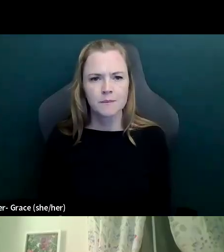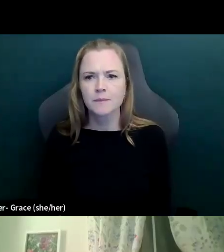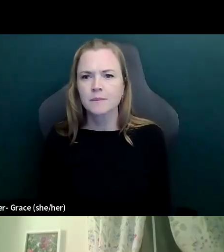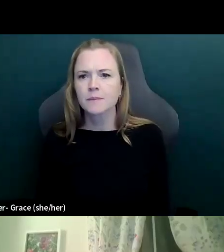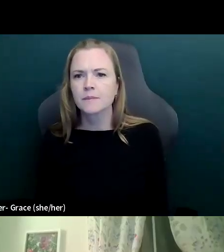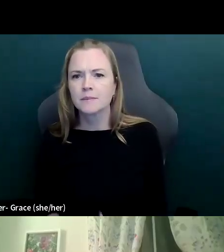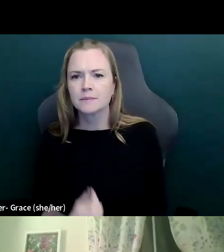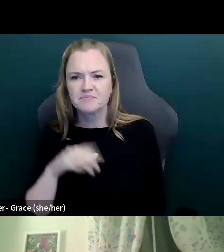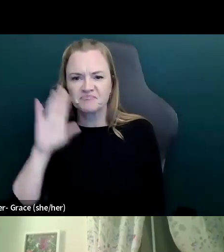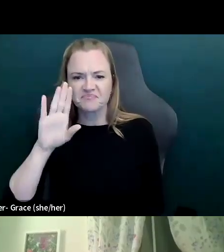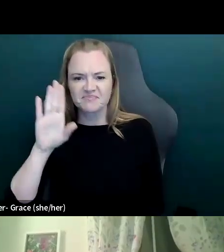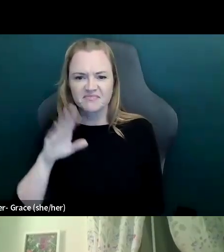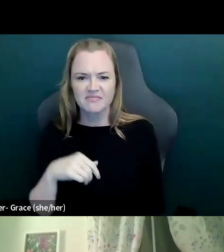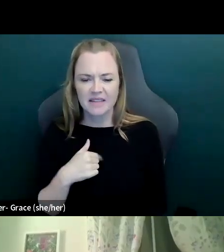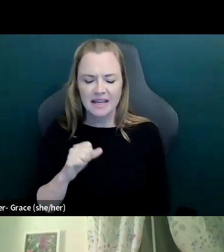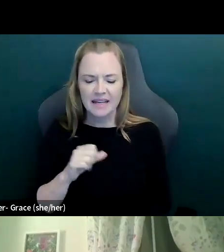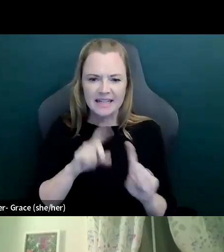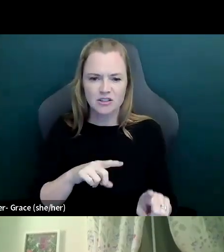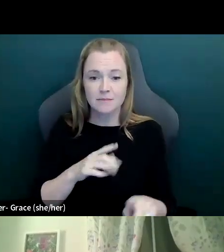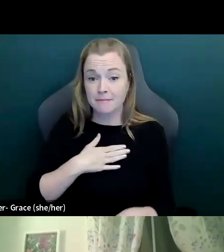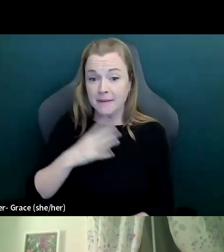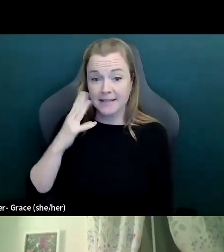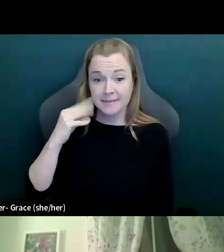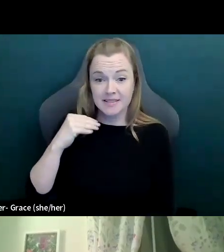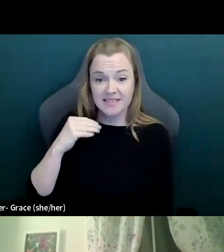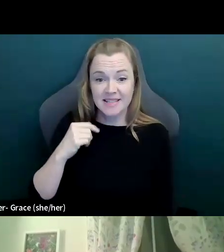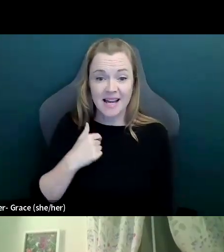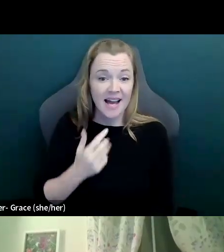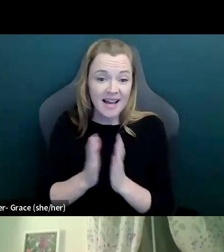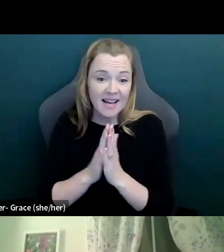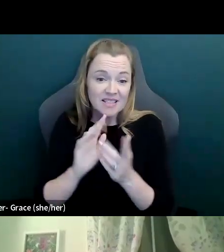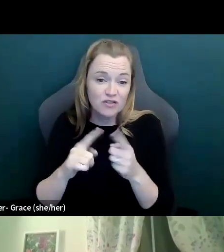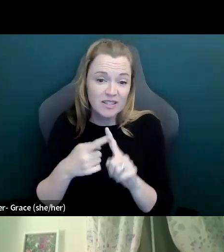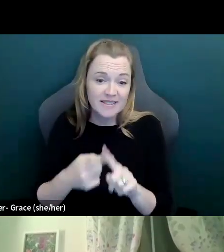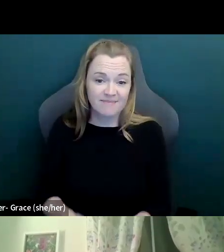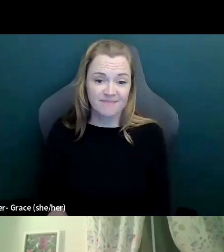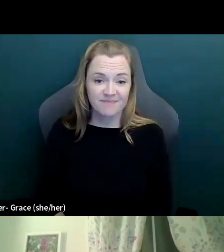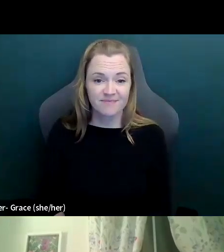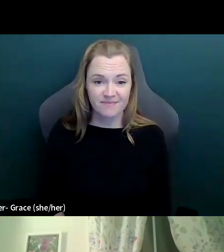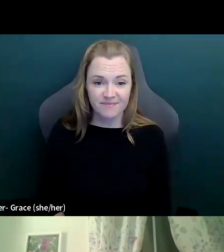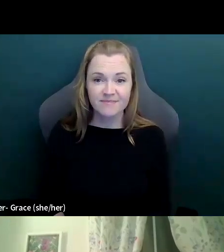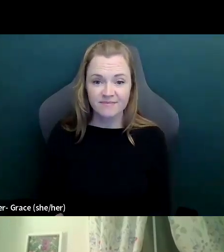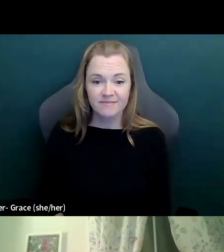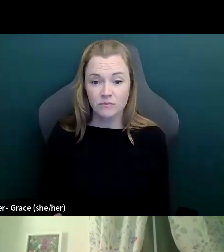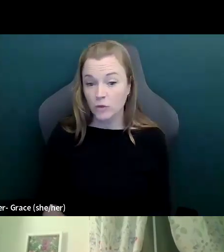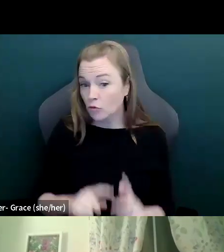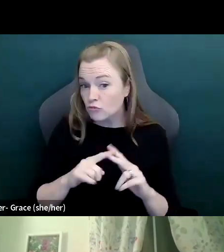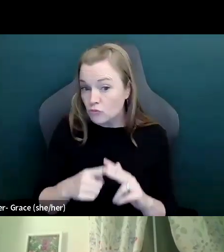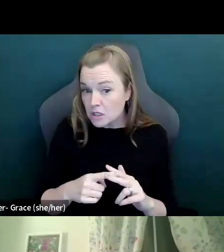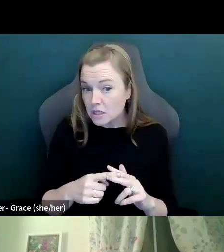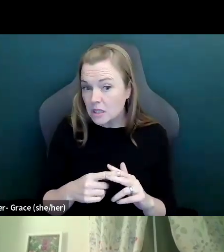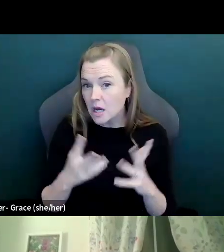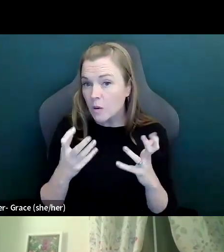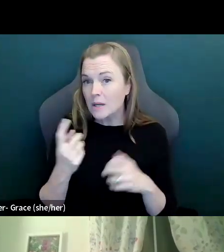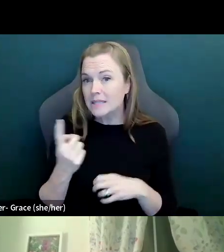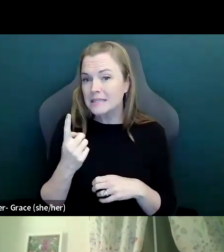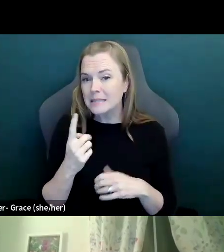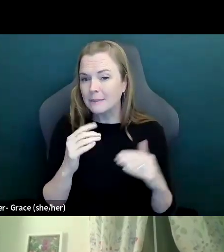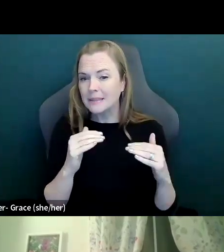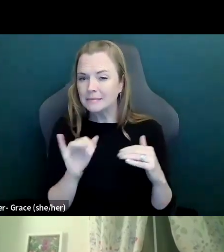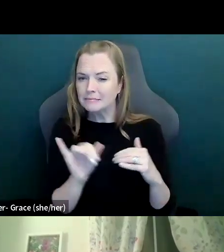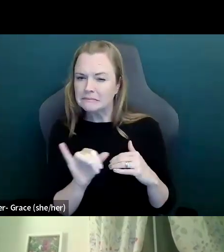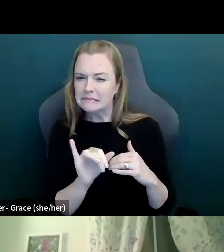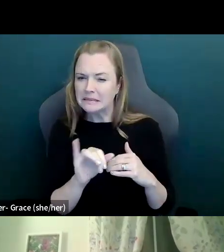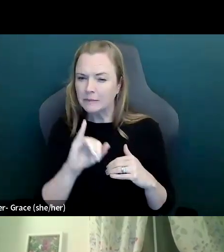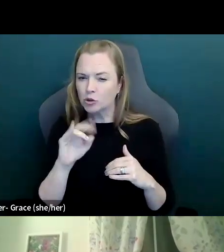I can answer that, at least from my experience. I asked friends. I originally wanted somebody more Julia's age,